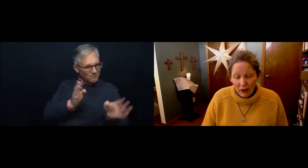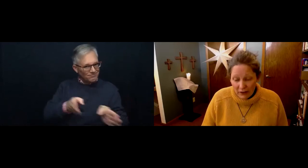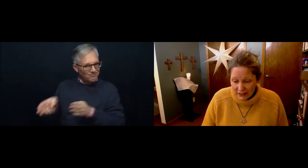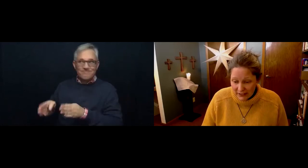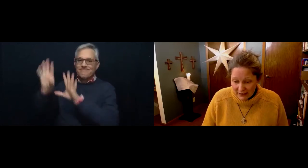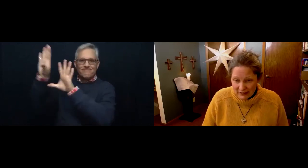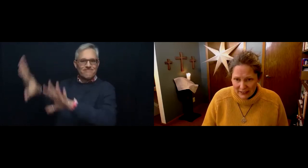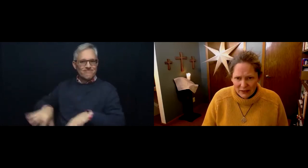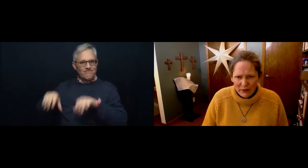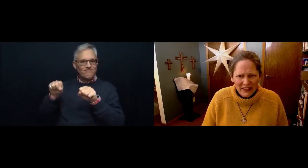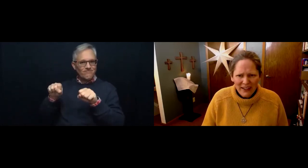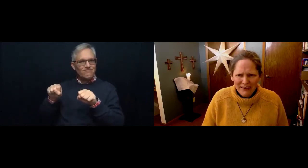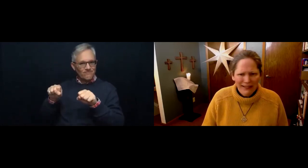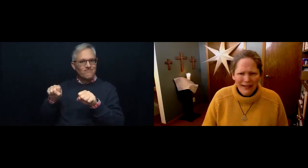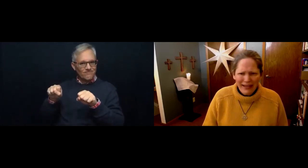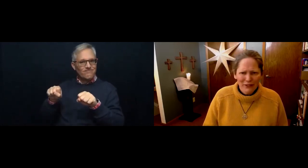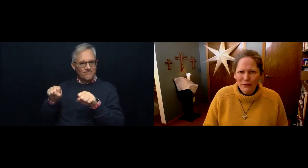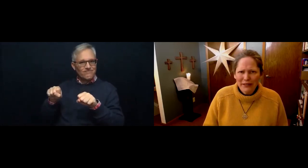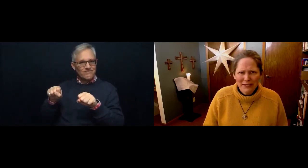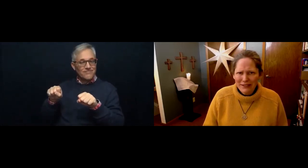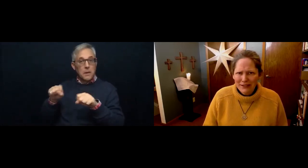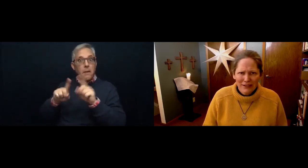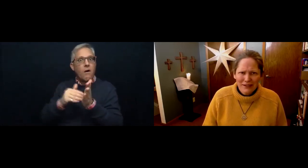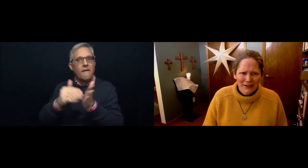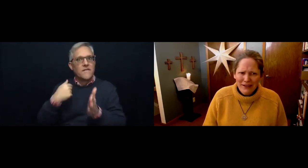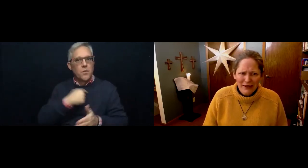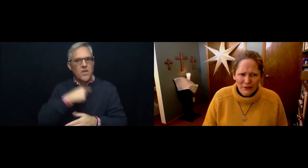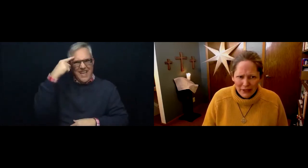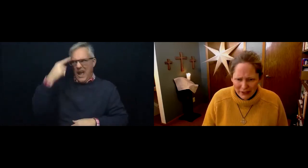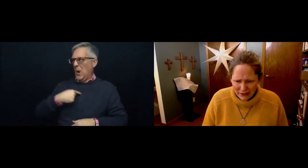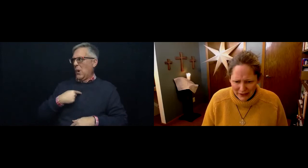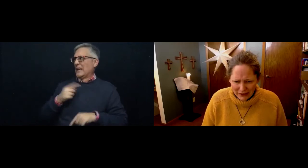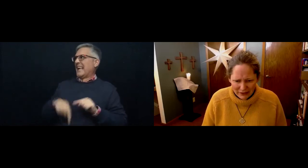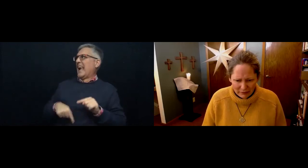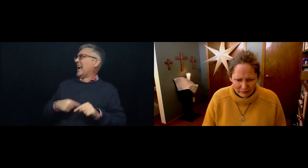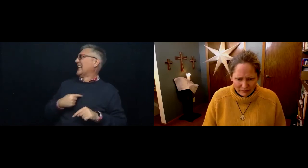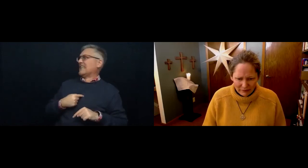And often we think, I can't do it. Can't do it.